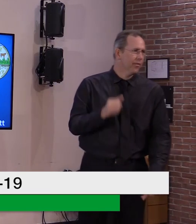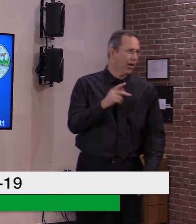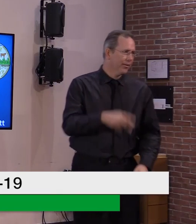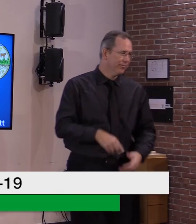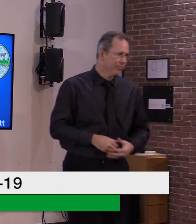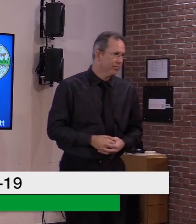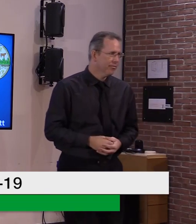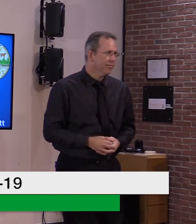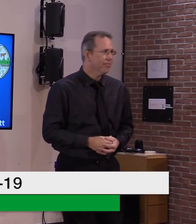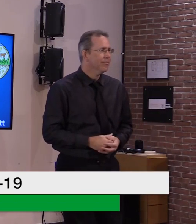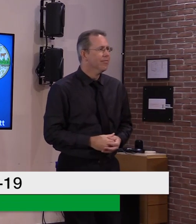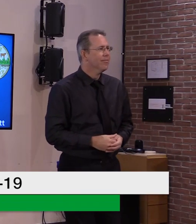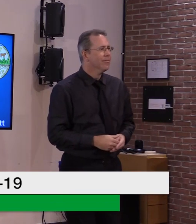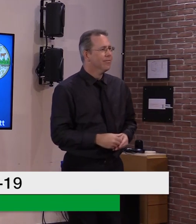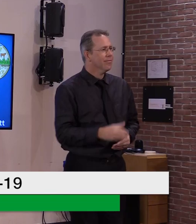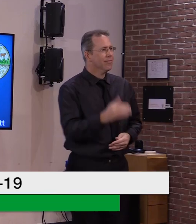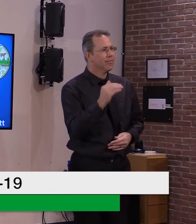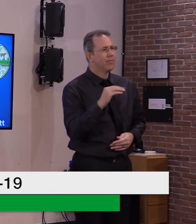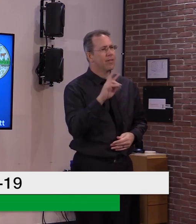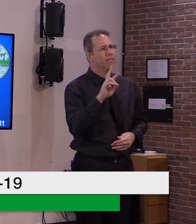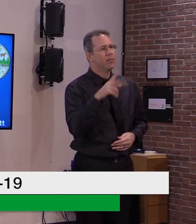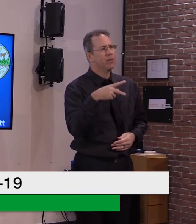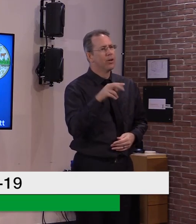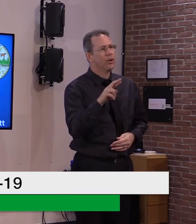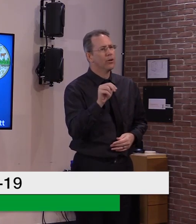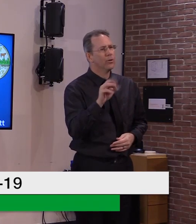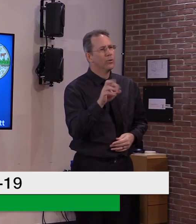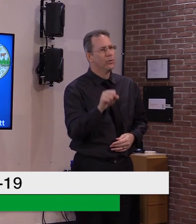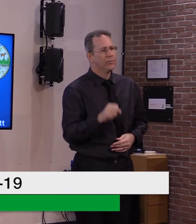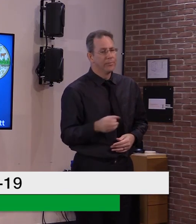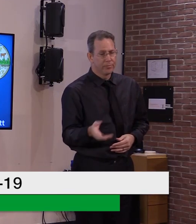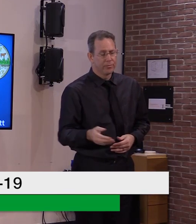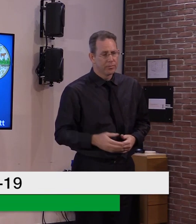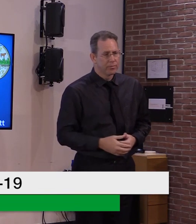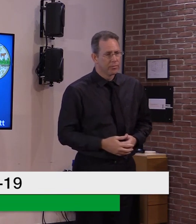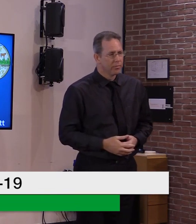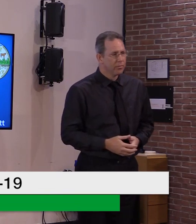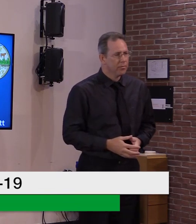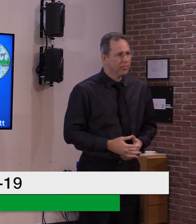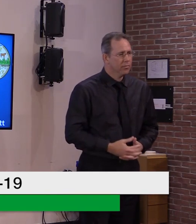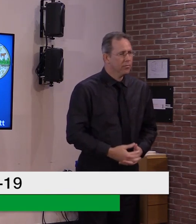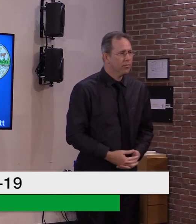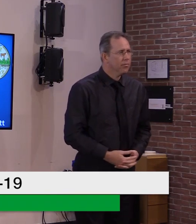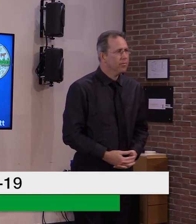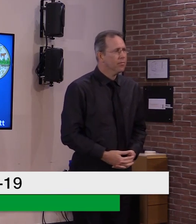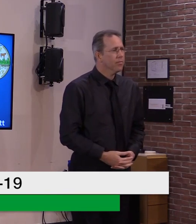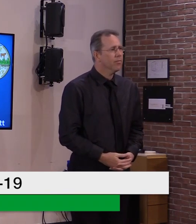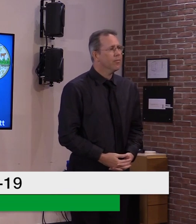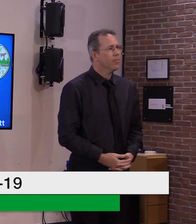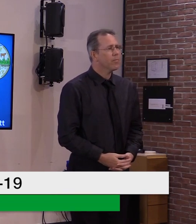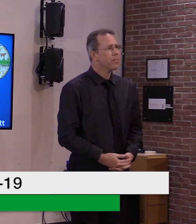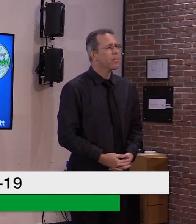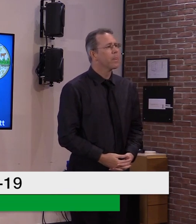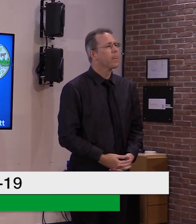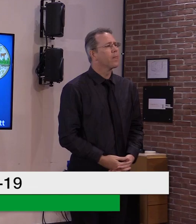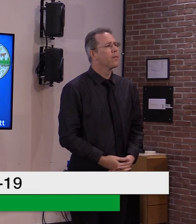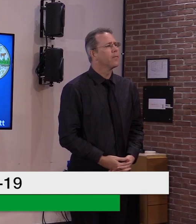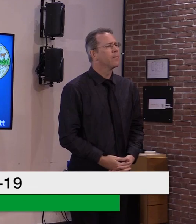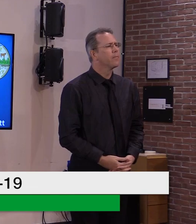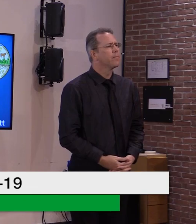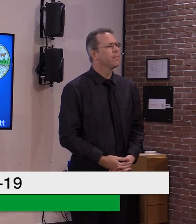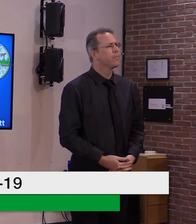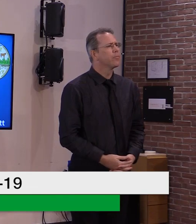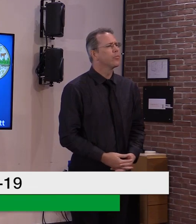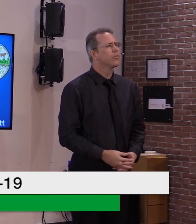thank you this is sort of a question about policing personal behavior i've been